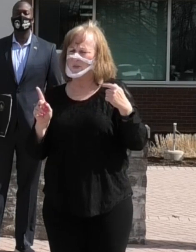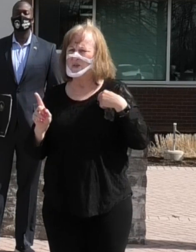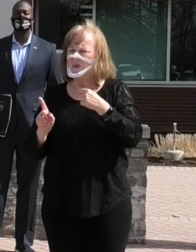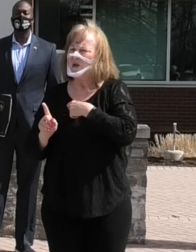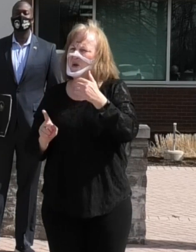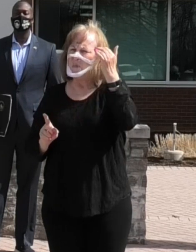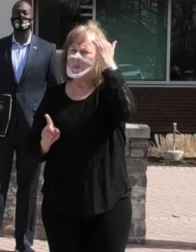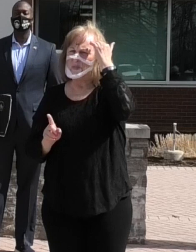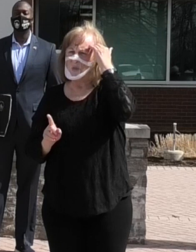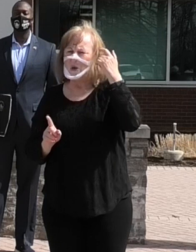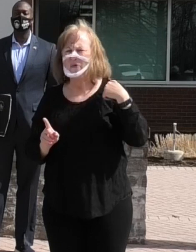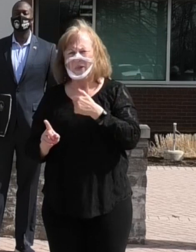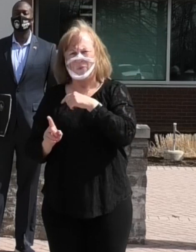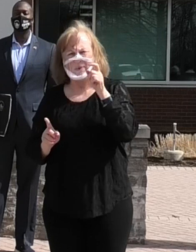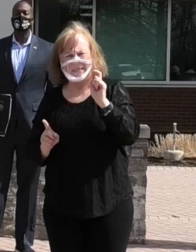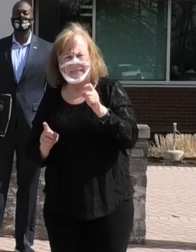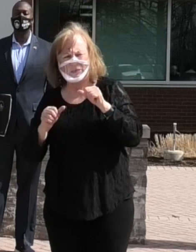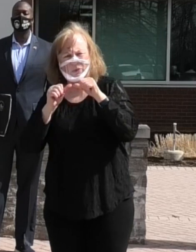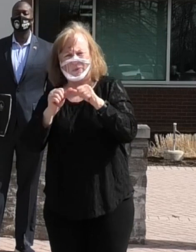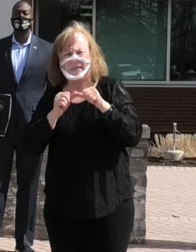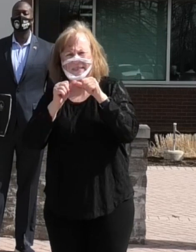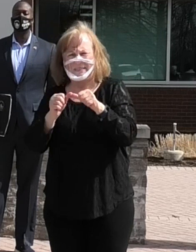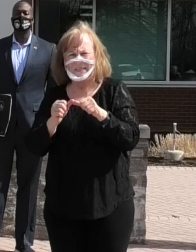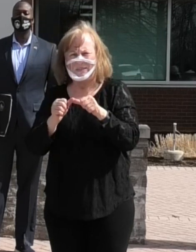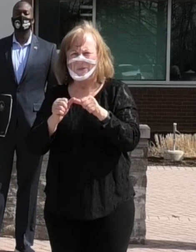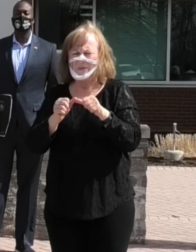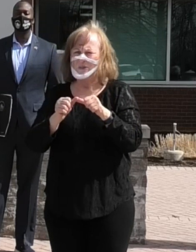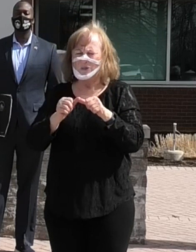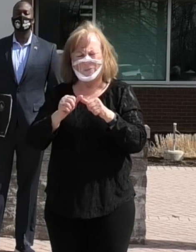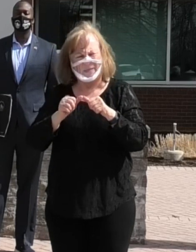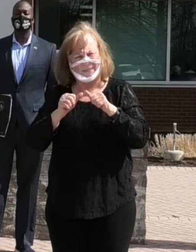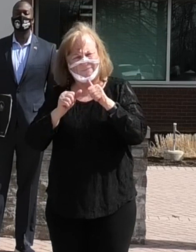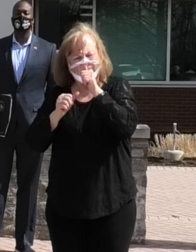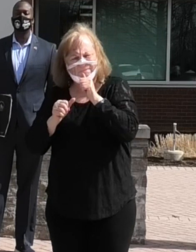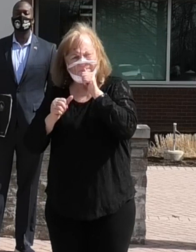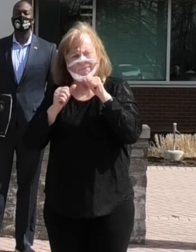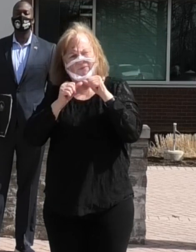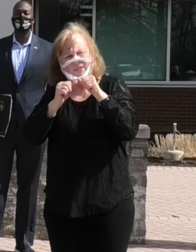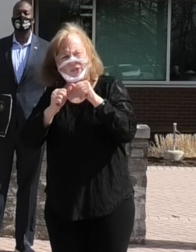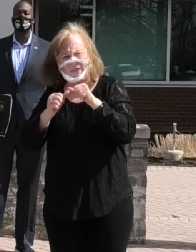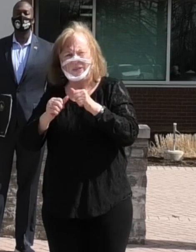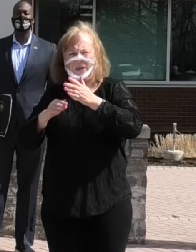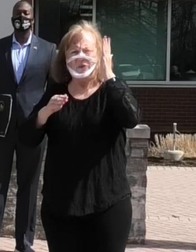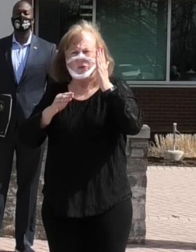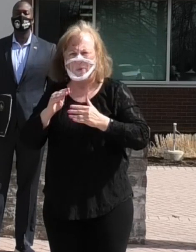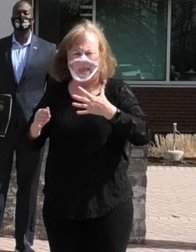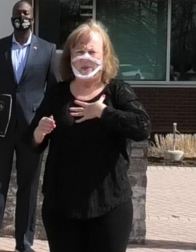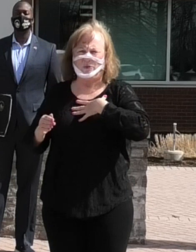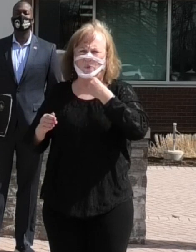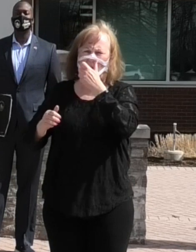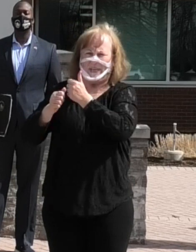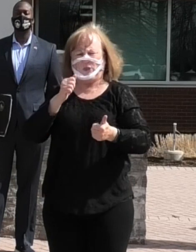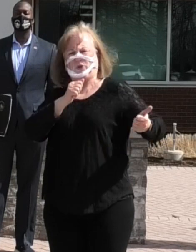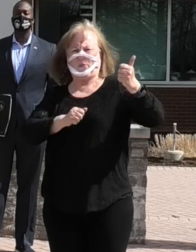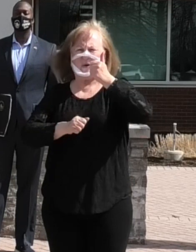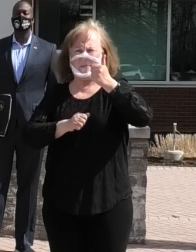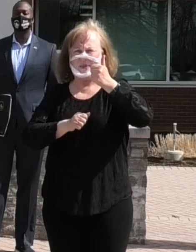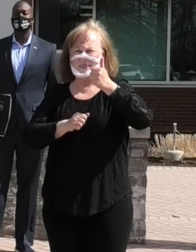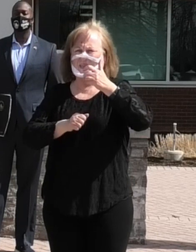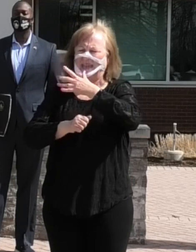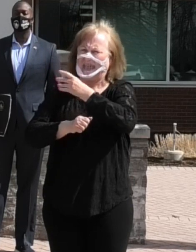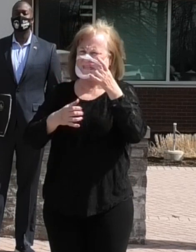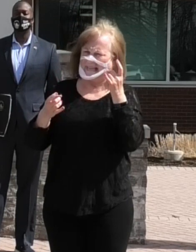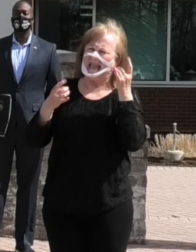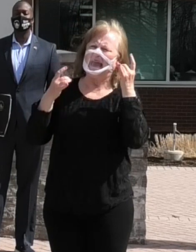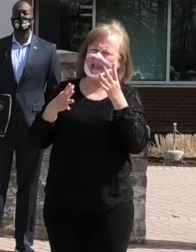we know that we need to continue to be vigilant to end white supremacy and